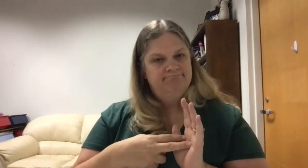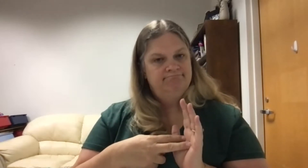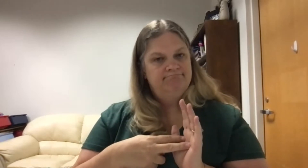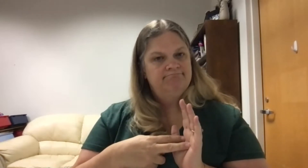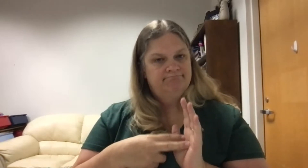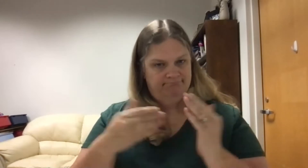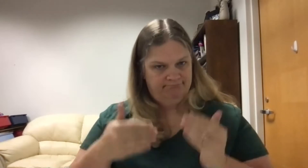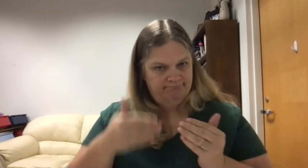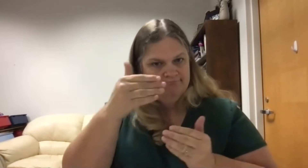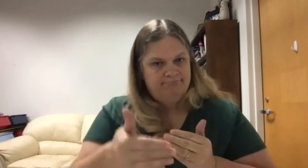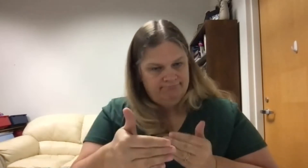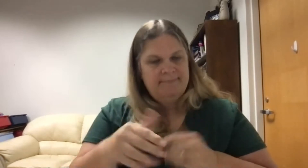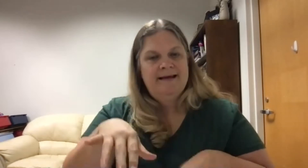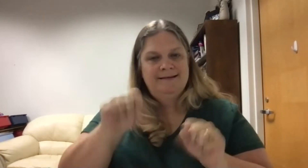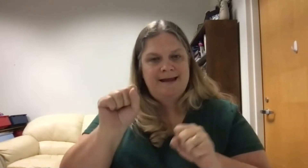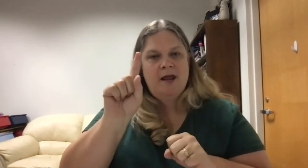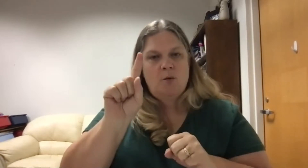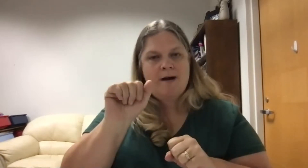switch interpreters. One moment.